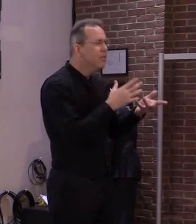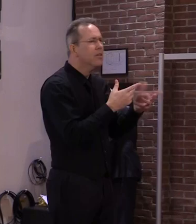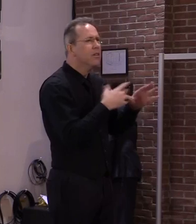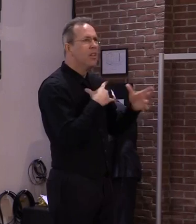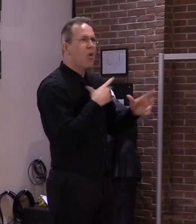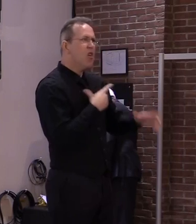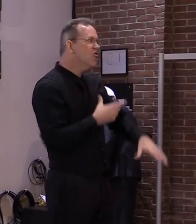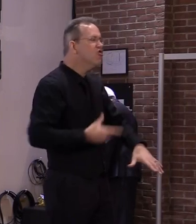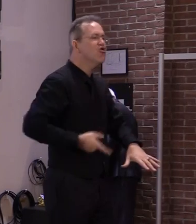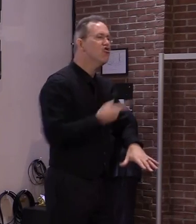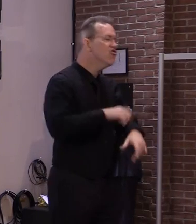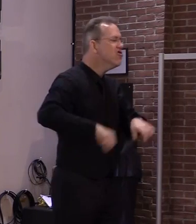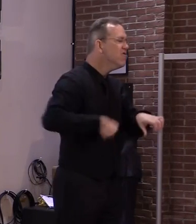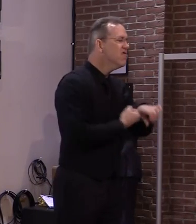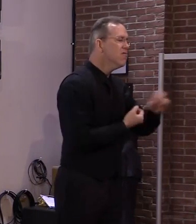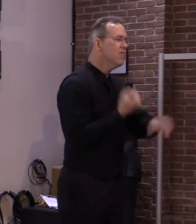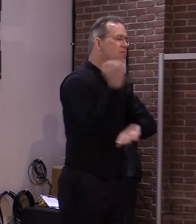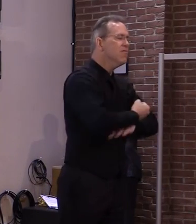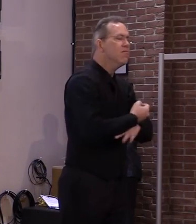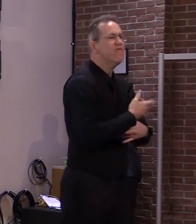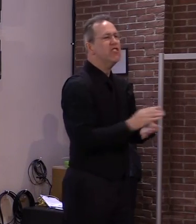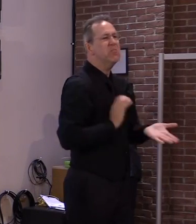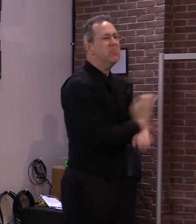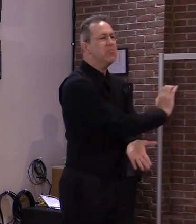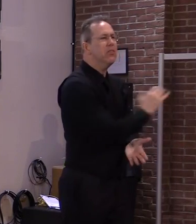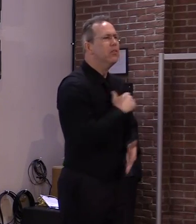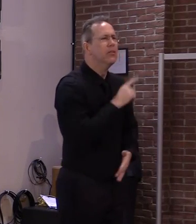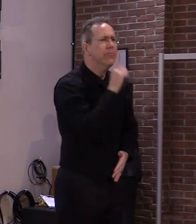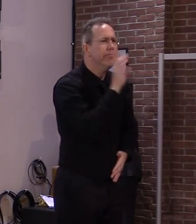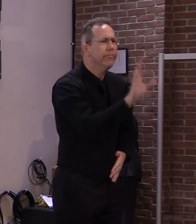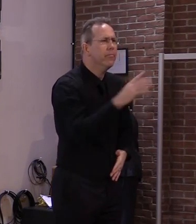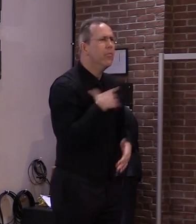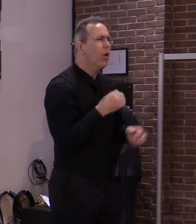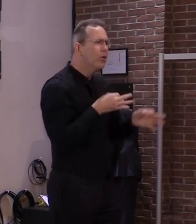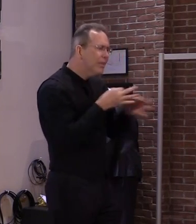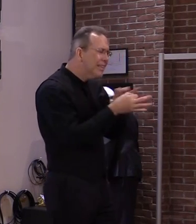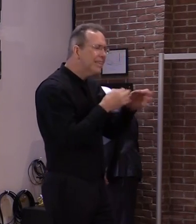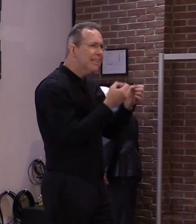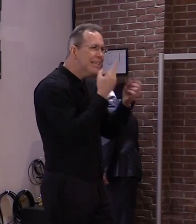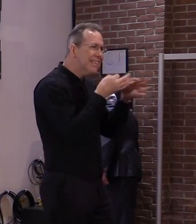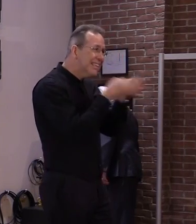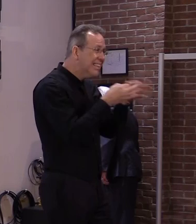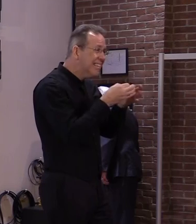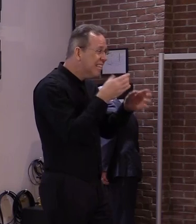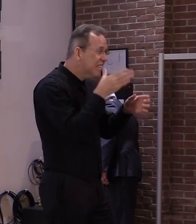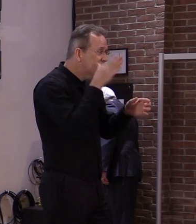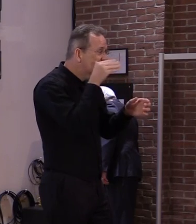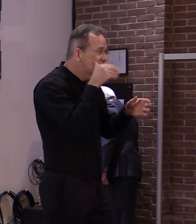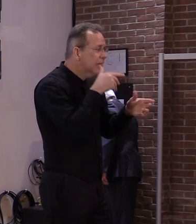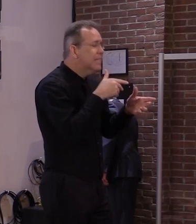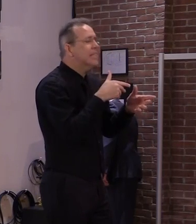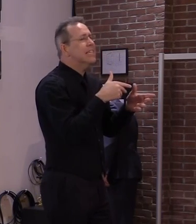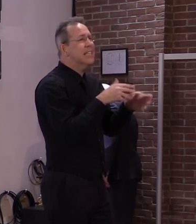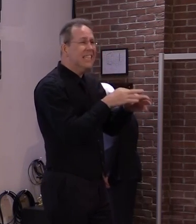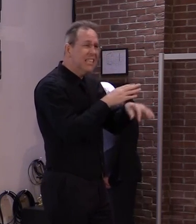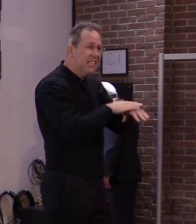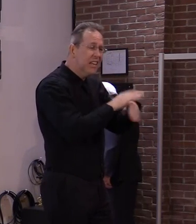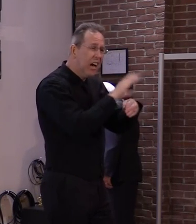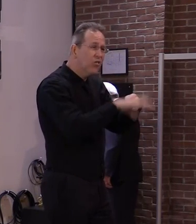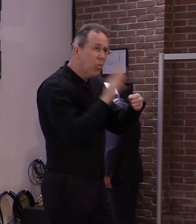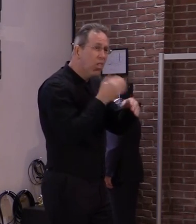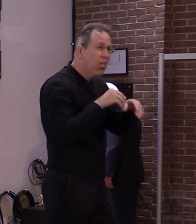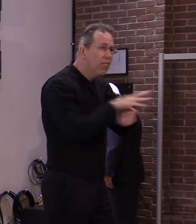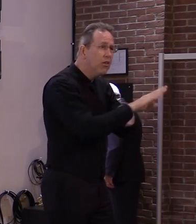comply so they can stay in business. So we've done that throughout. And when that is no longer, that doesn't